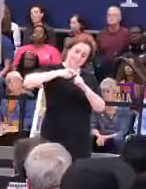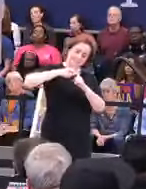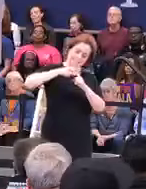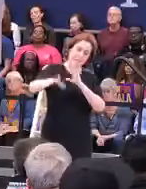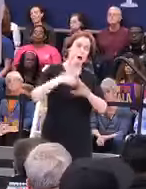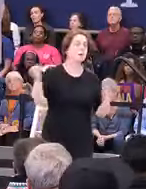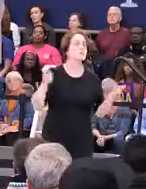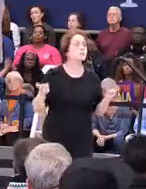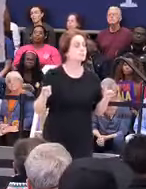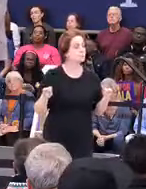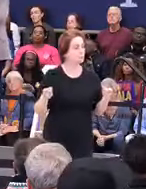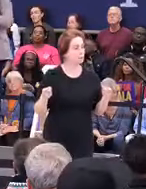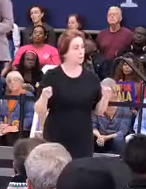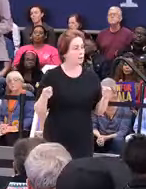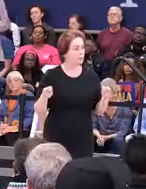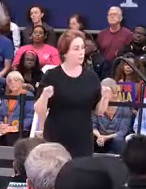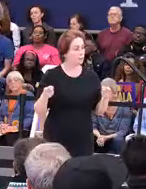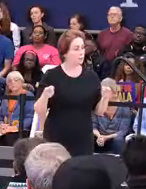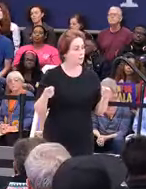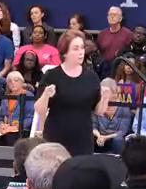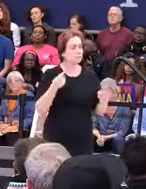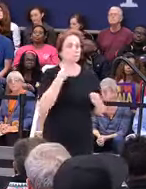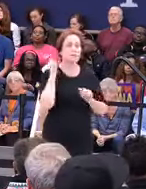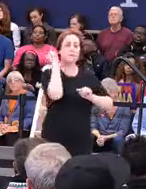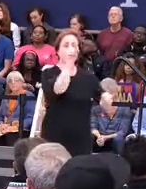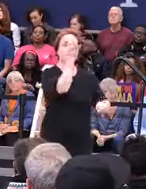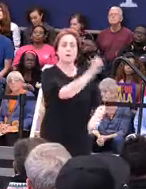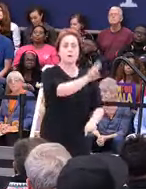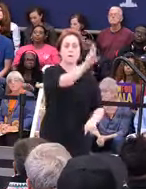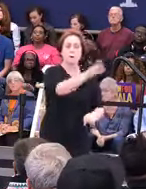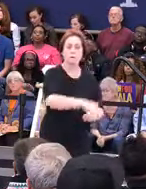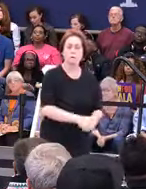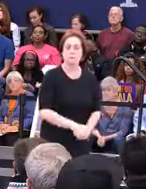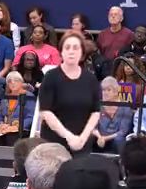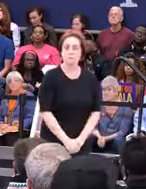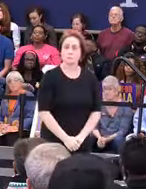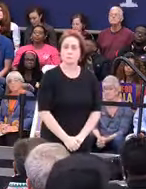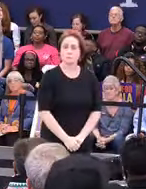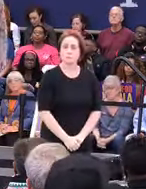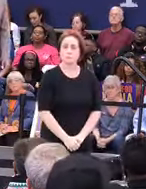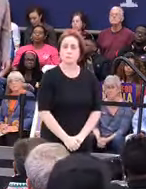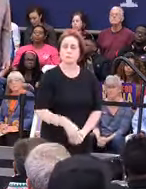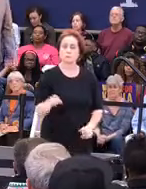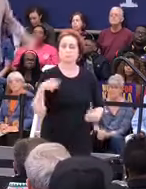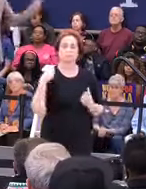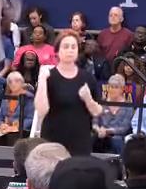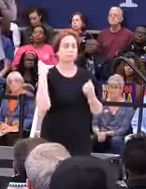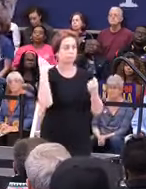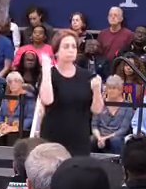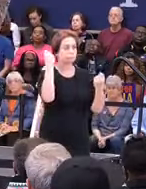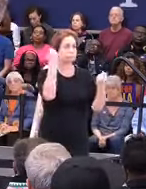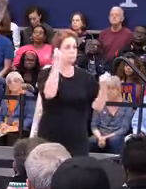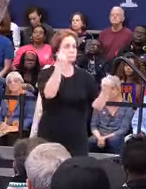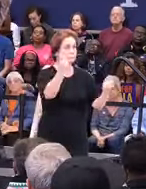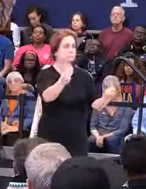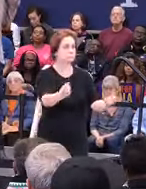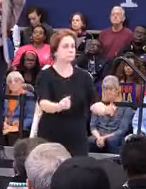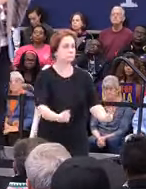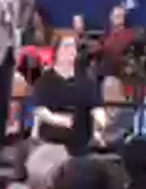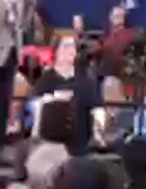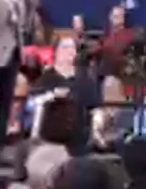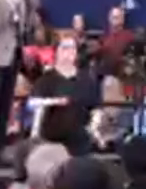control, to which she is told, go to the emergency room. And so she drives there, putting the child in the back